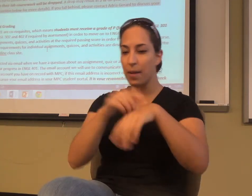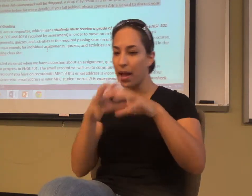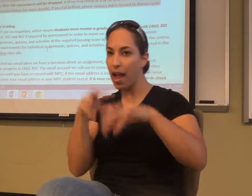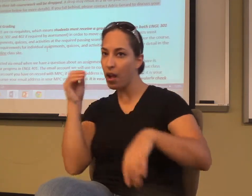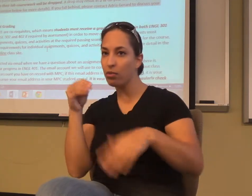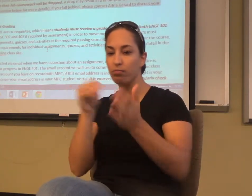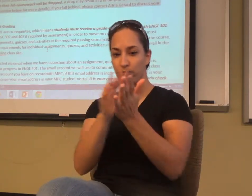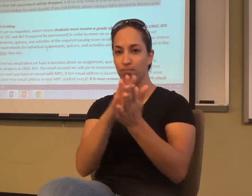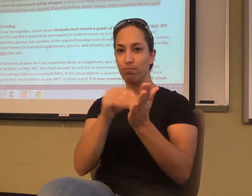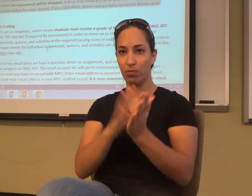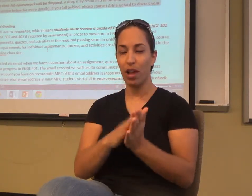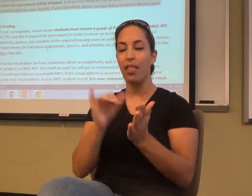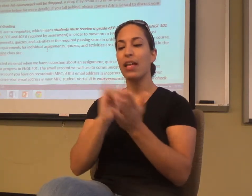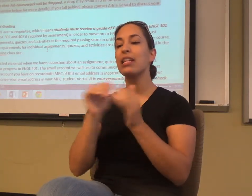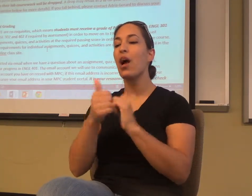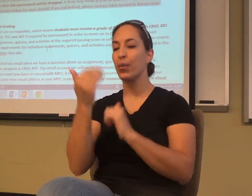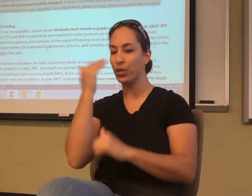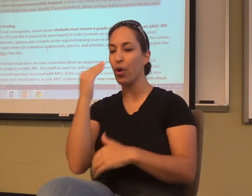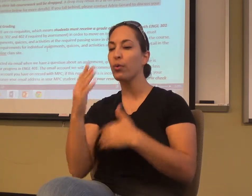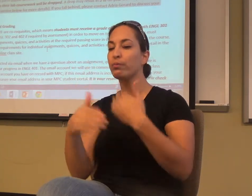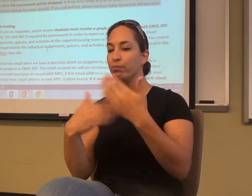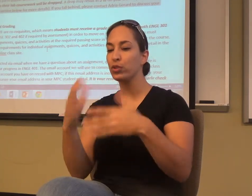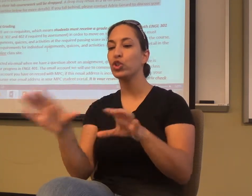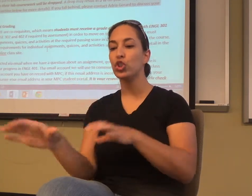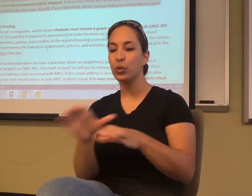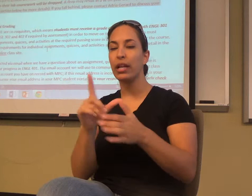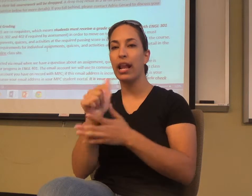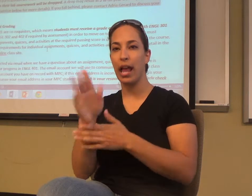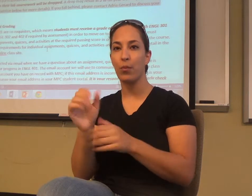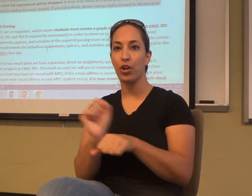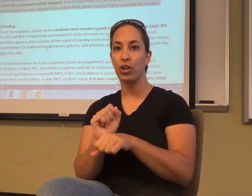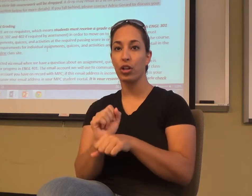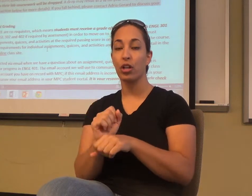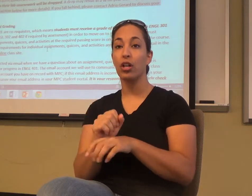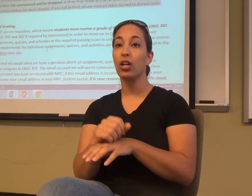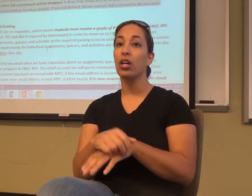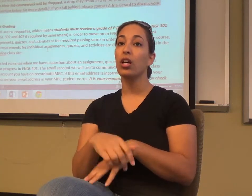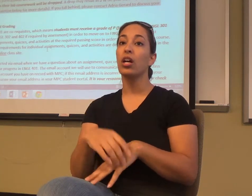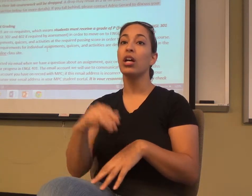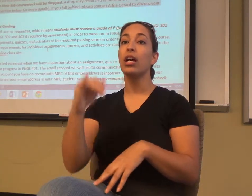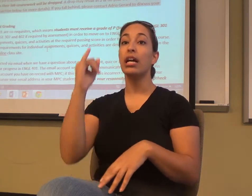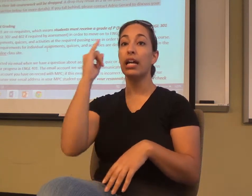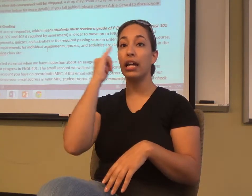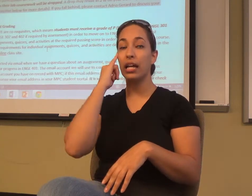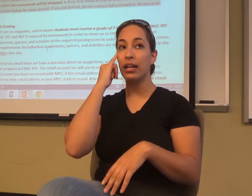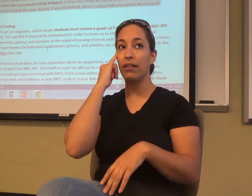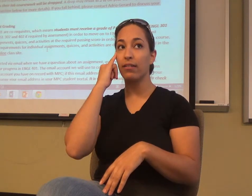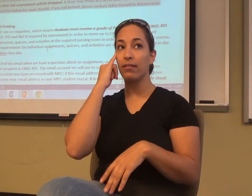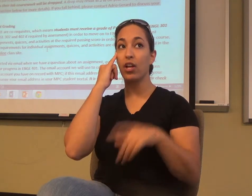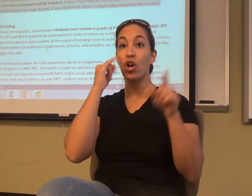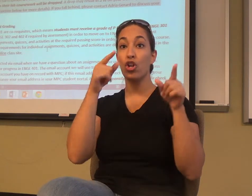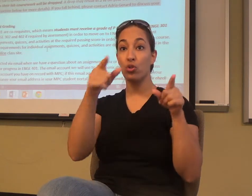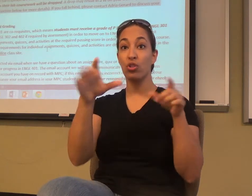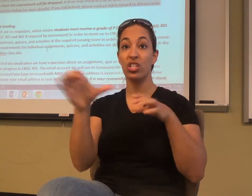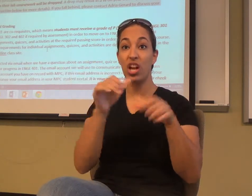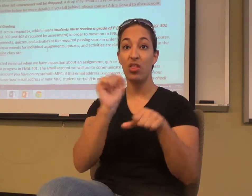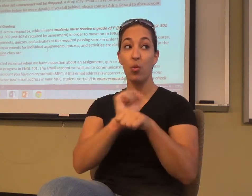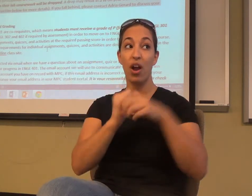If we find that you have completed work outside of the lab, then we will strip the credit from that assignment and you'll have to redo it when you come back to the lab.